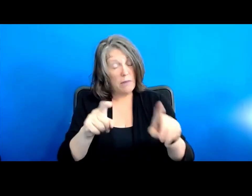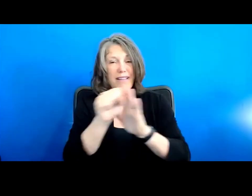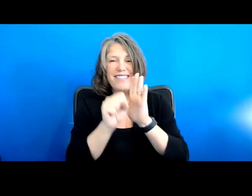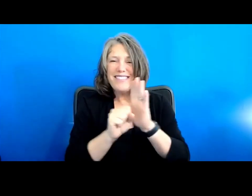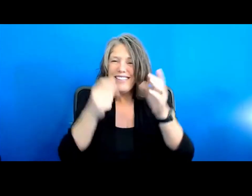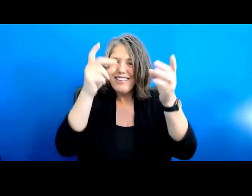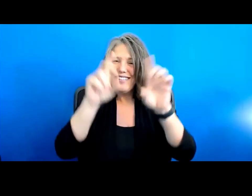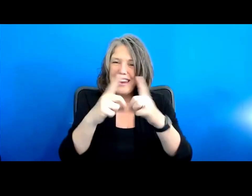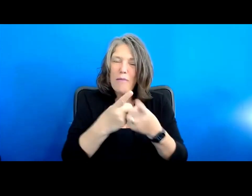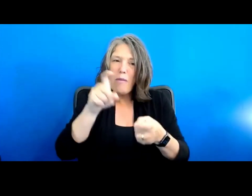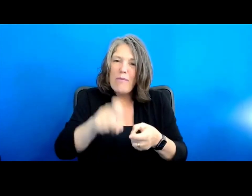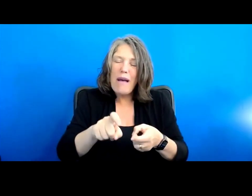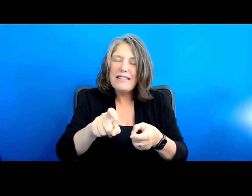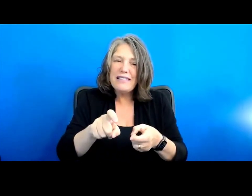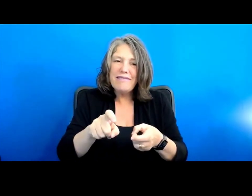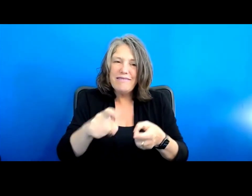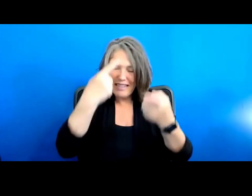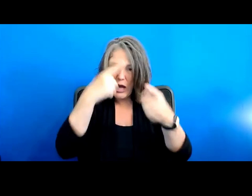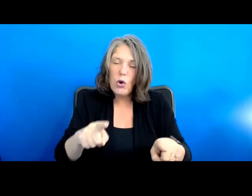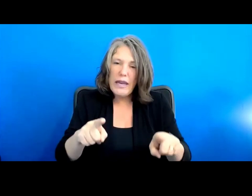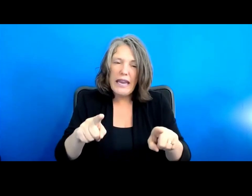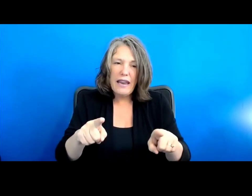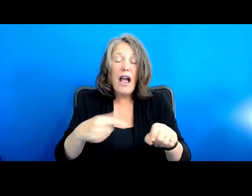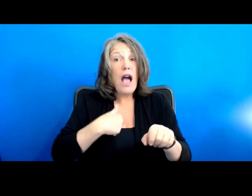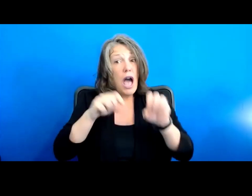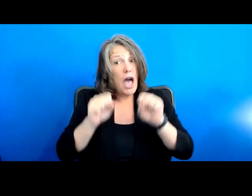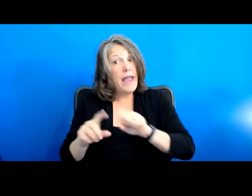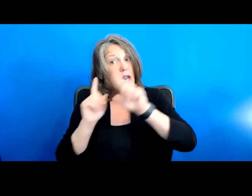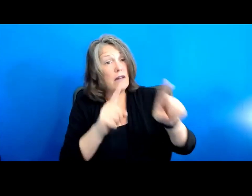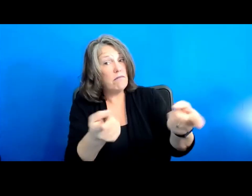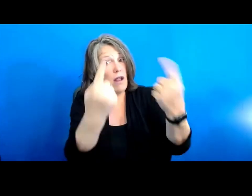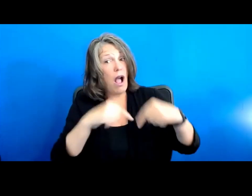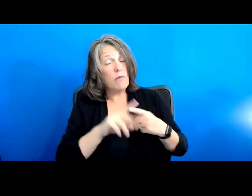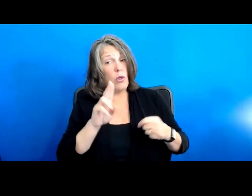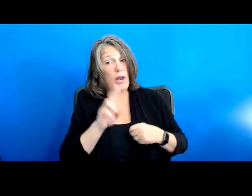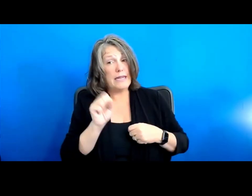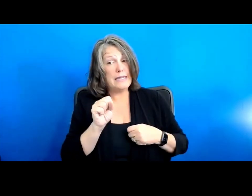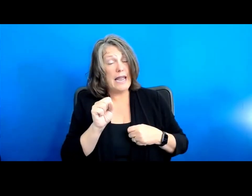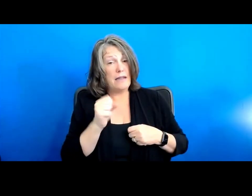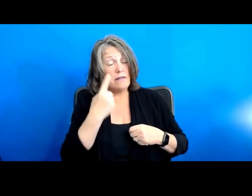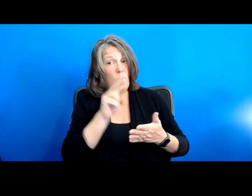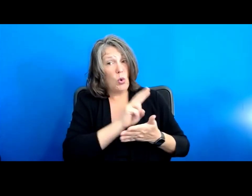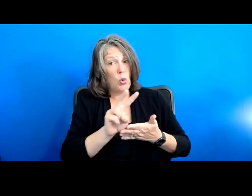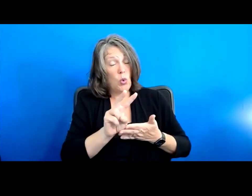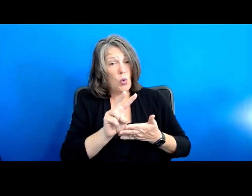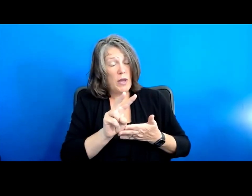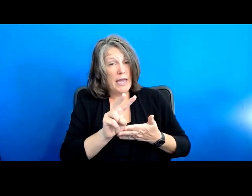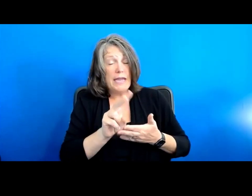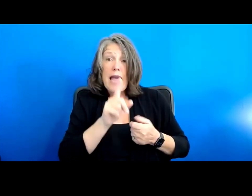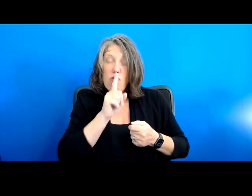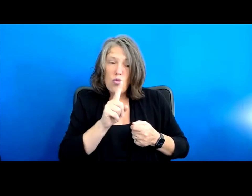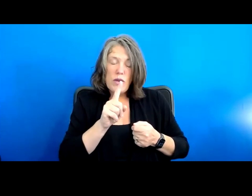would have to agree, I could do a country visit to the United States, which would be for 2 weeks, looking in